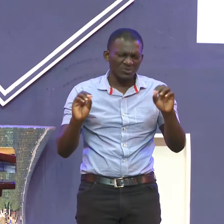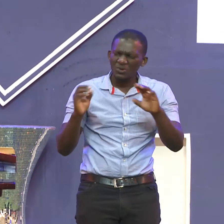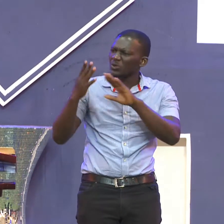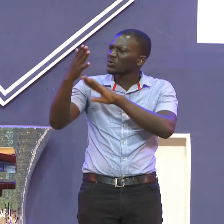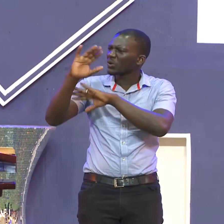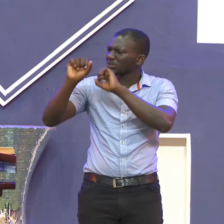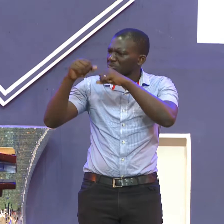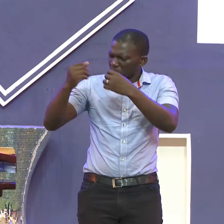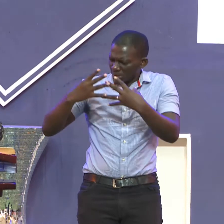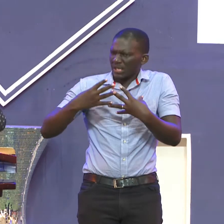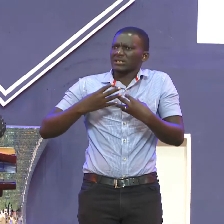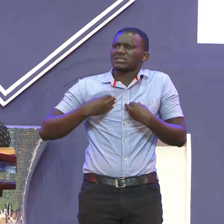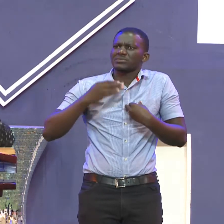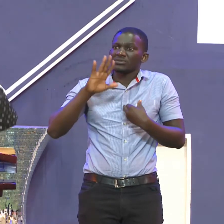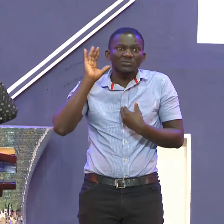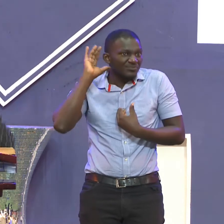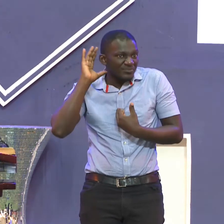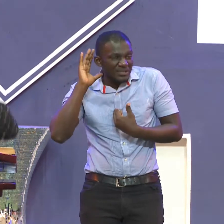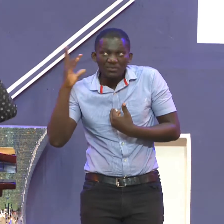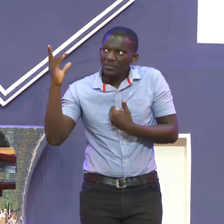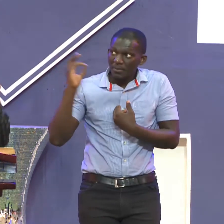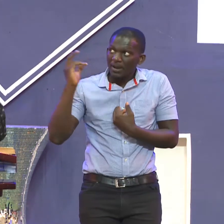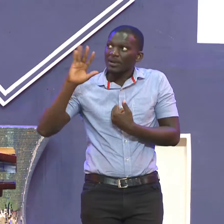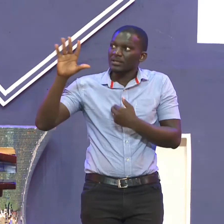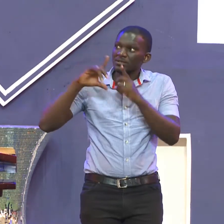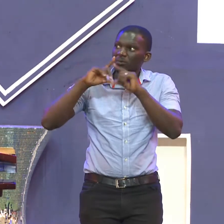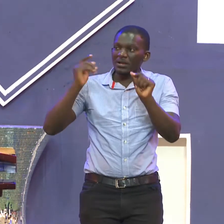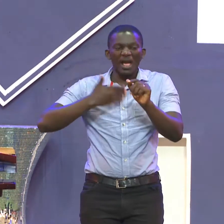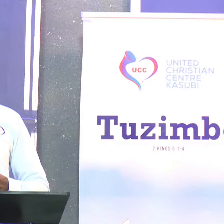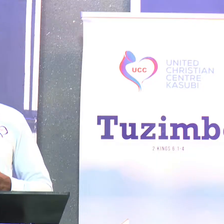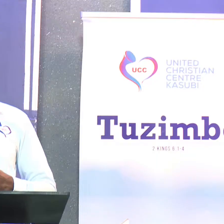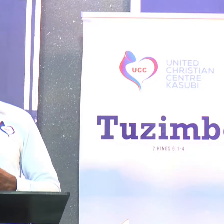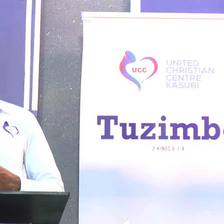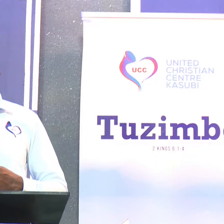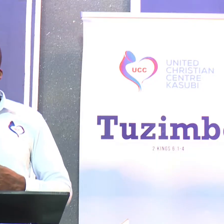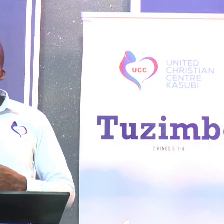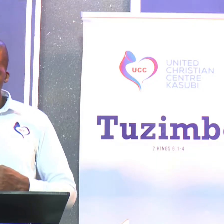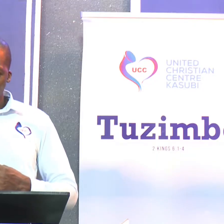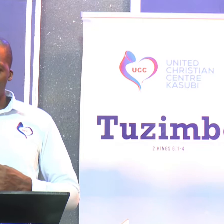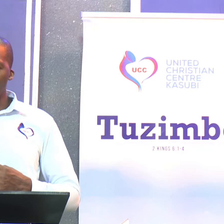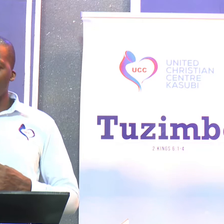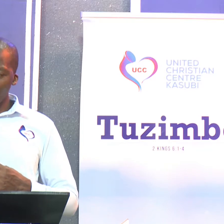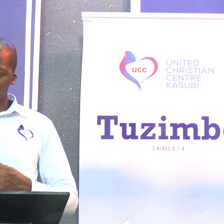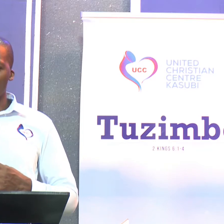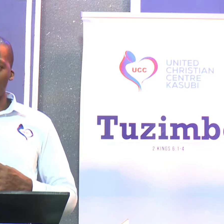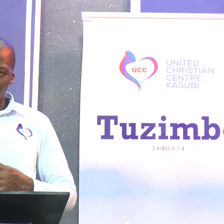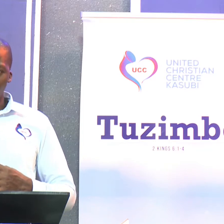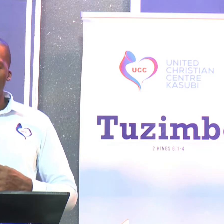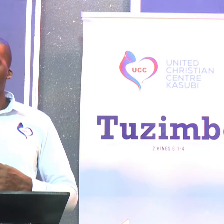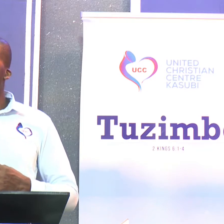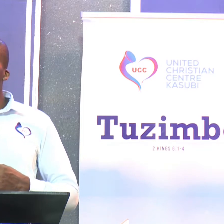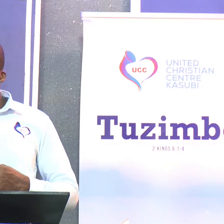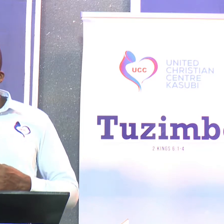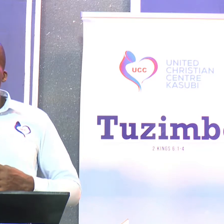tayinza kuganya matu gange kuwulira bigambo biva gyali nga talina nsonga. God cannot permit my ears to hear words from